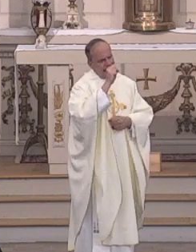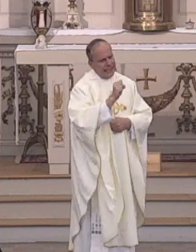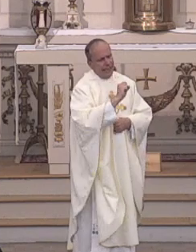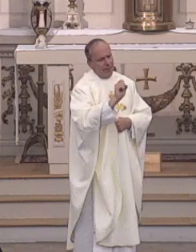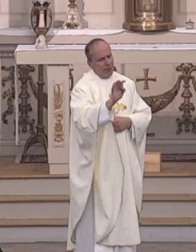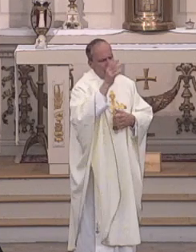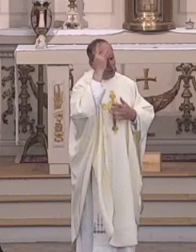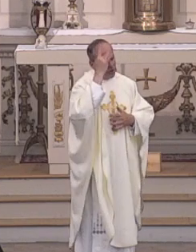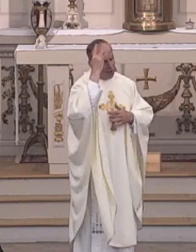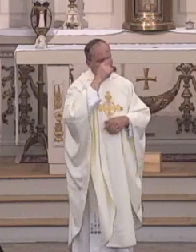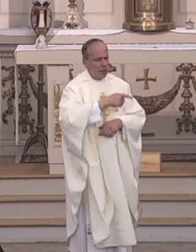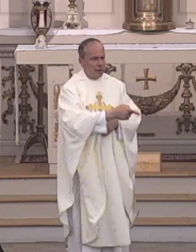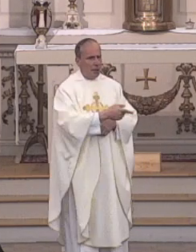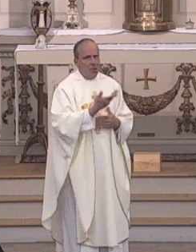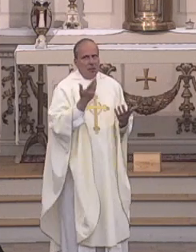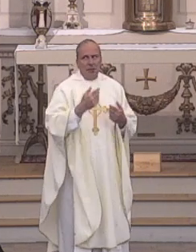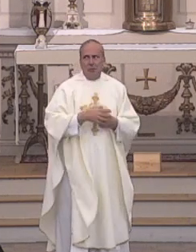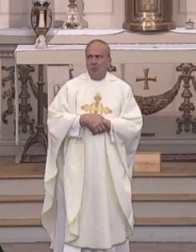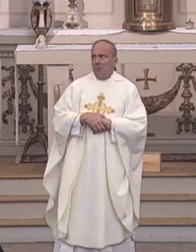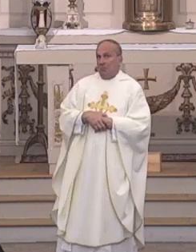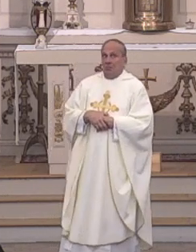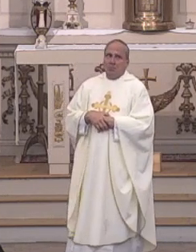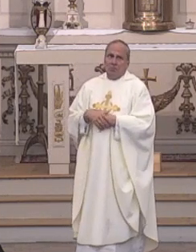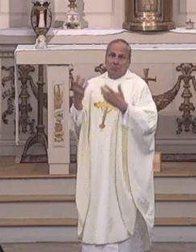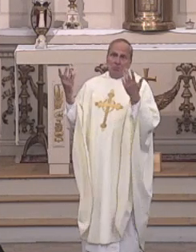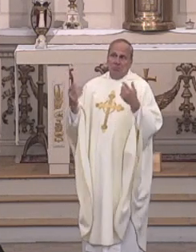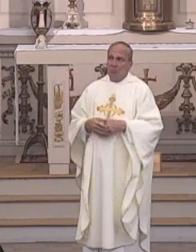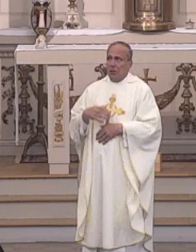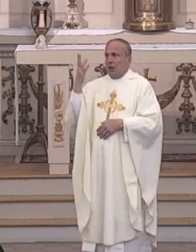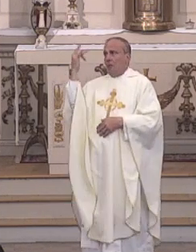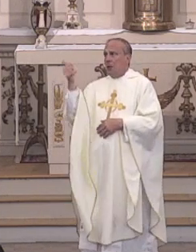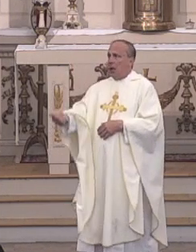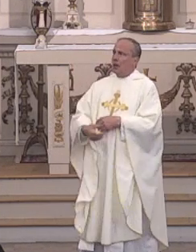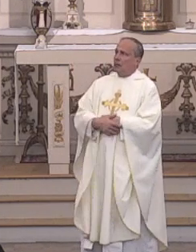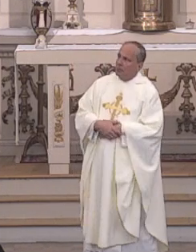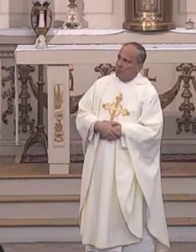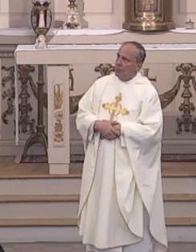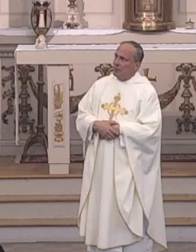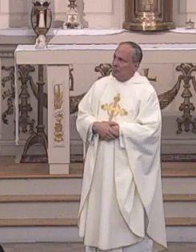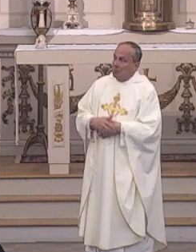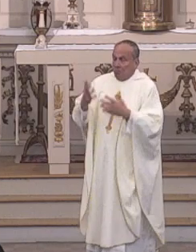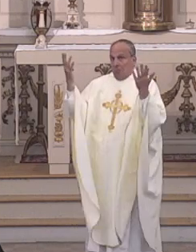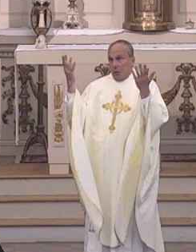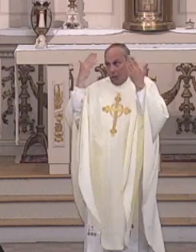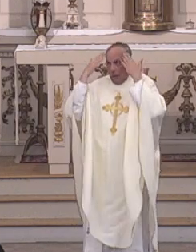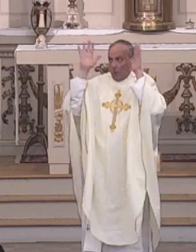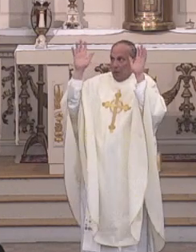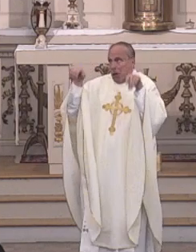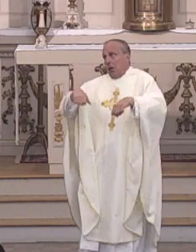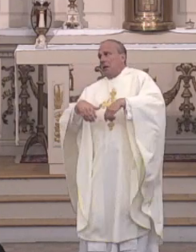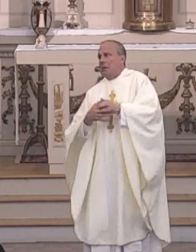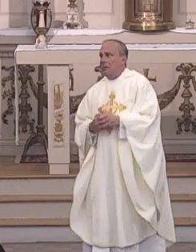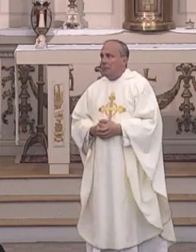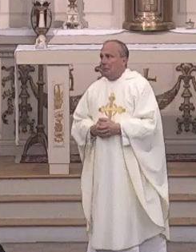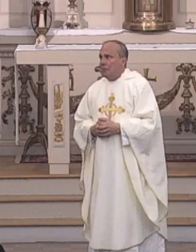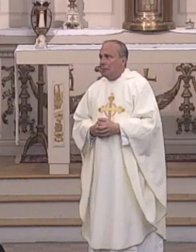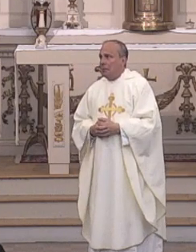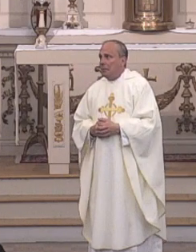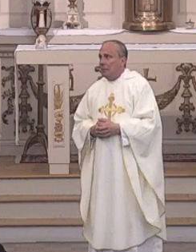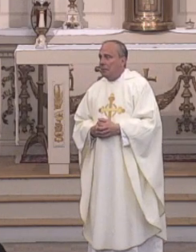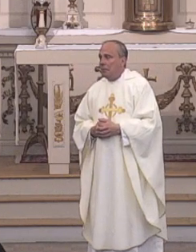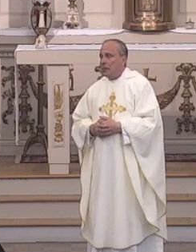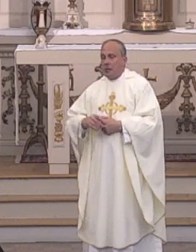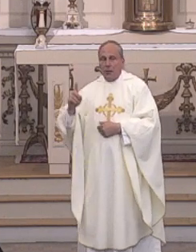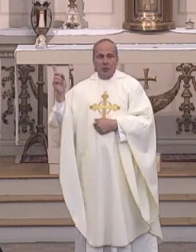granddaughter asked, "He wants to give you the sacrament of the sick." And the grandfather said, "Oh, okay. why not? I don't